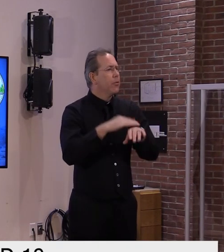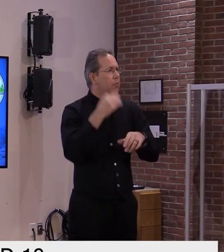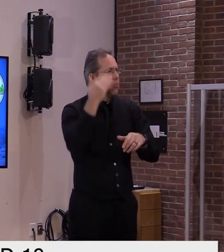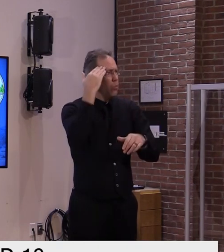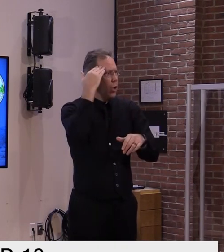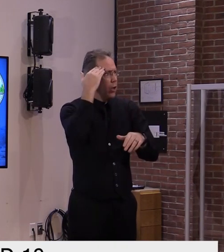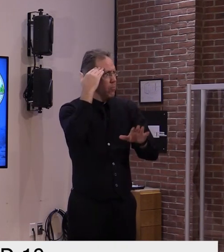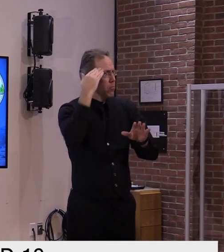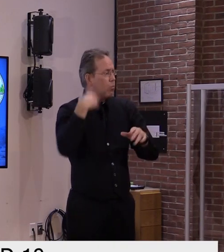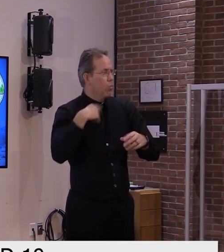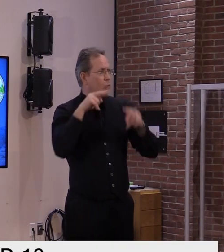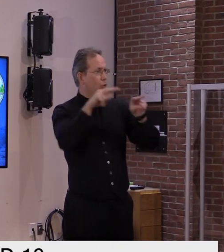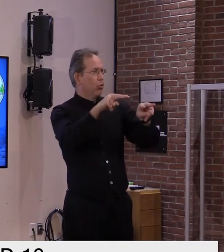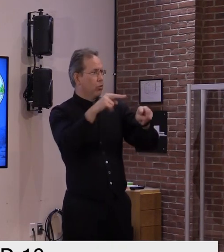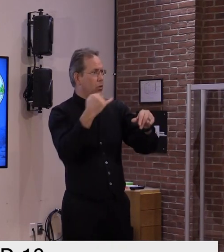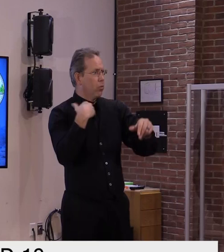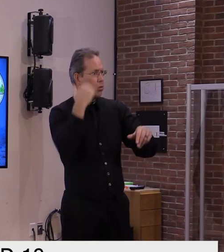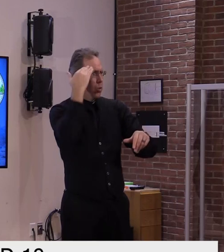used.